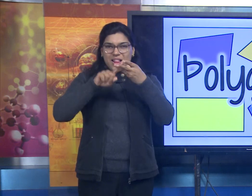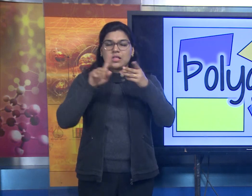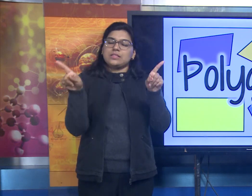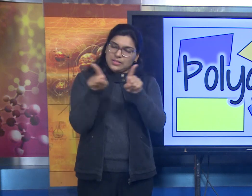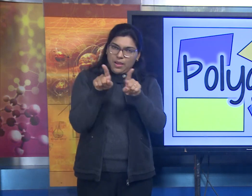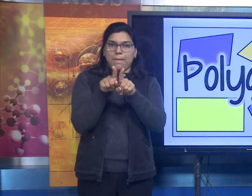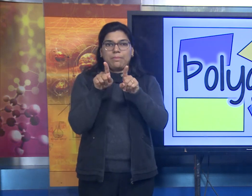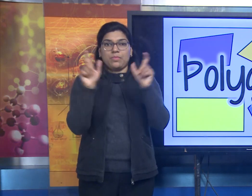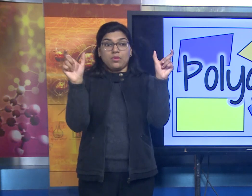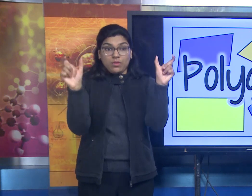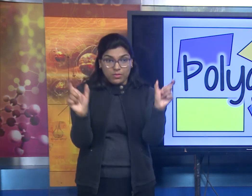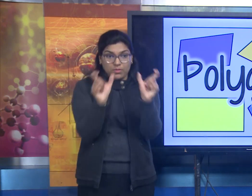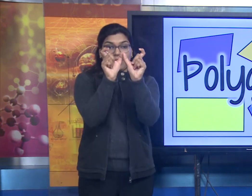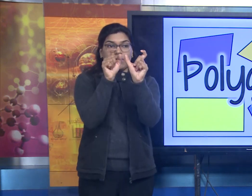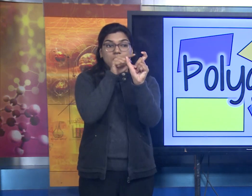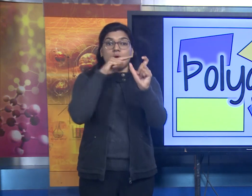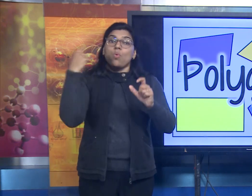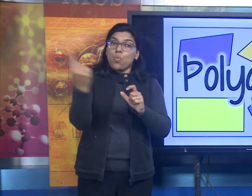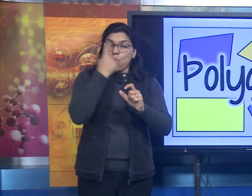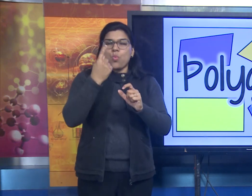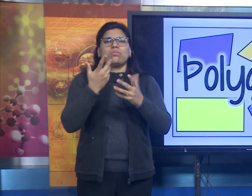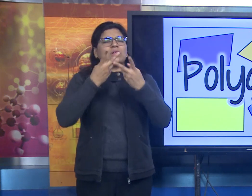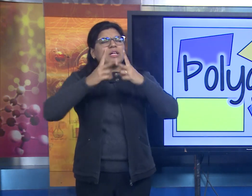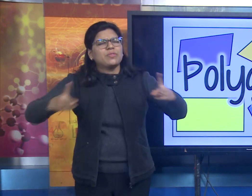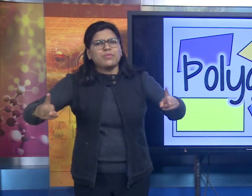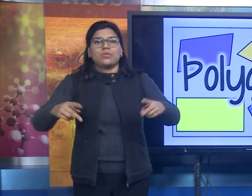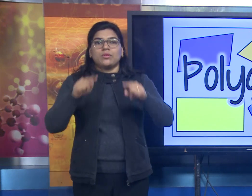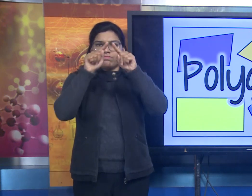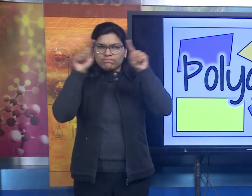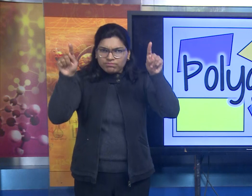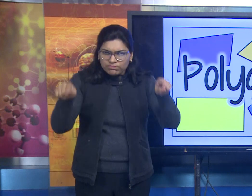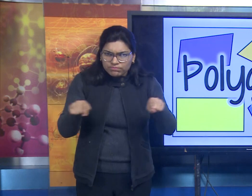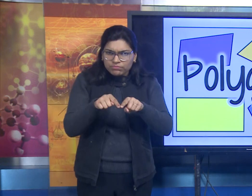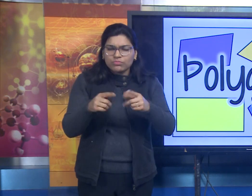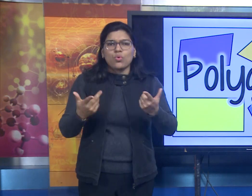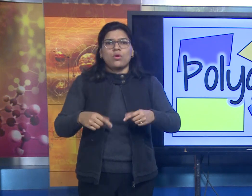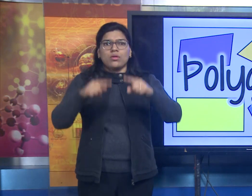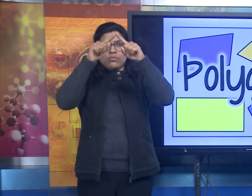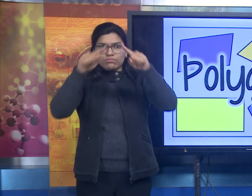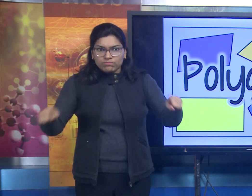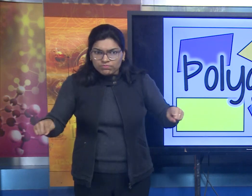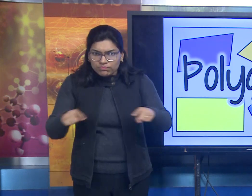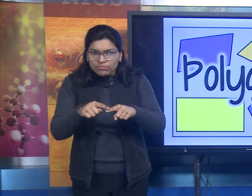So, gons and poly, when these two words combine together, it means